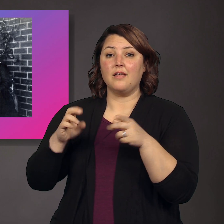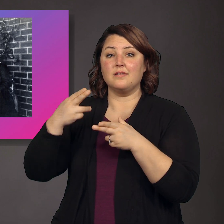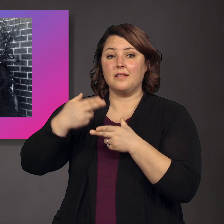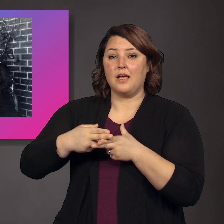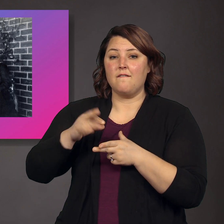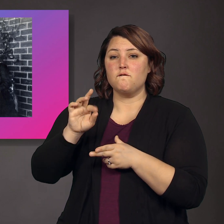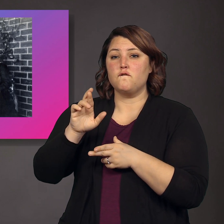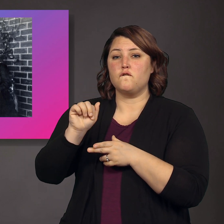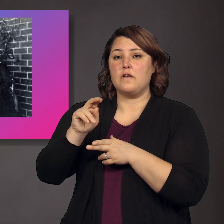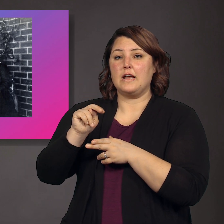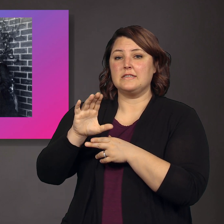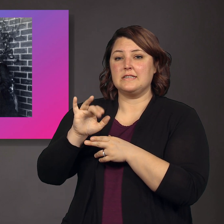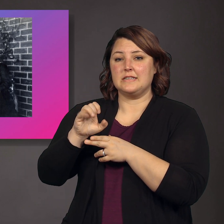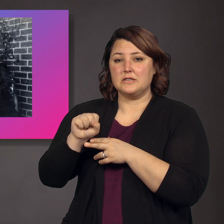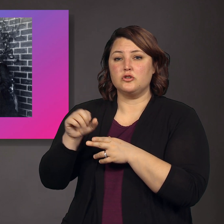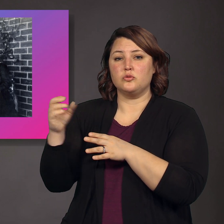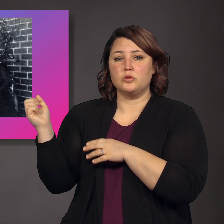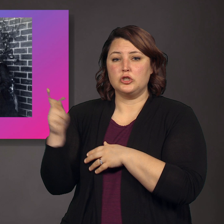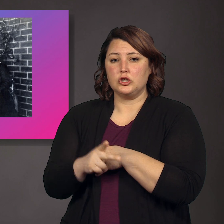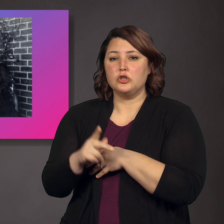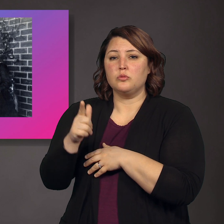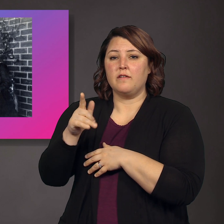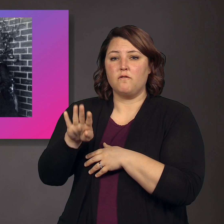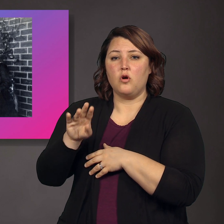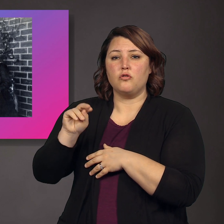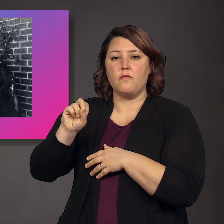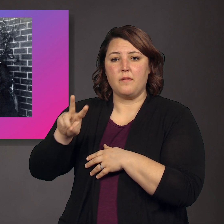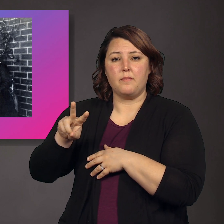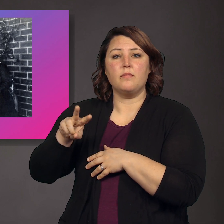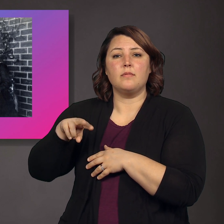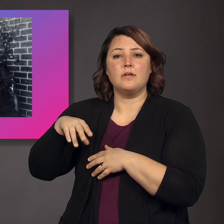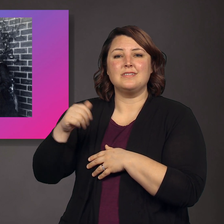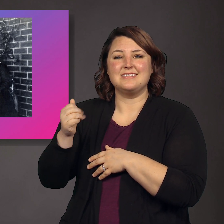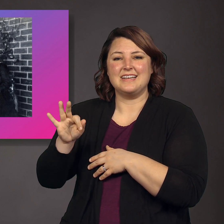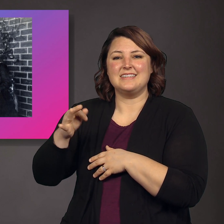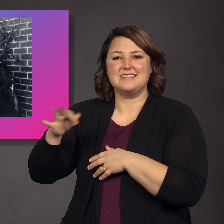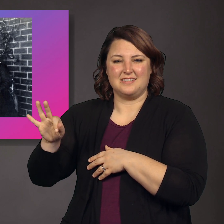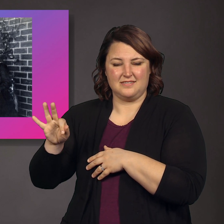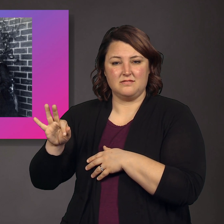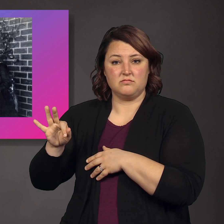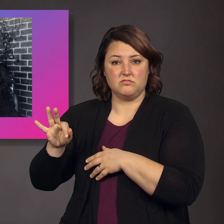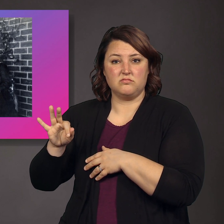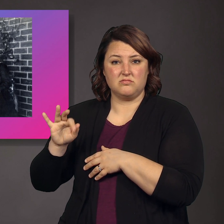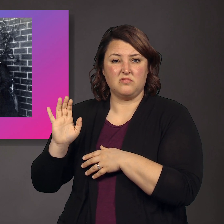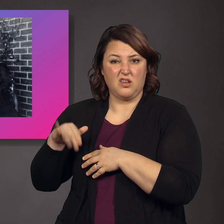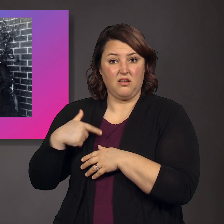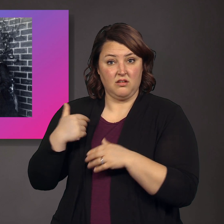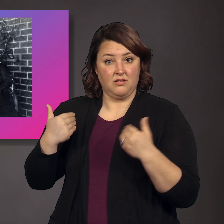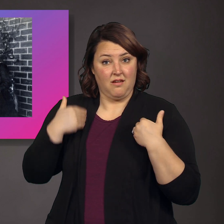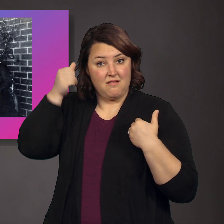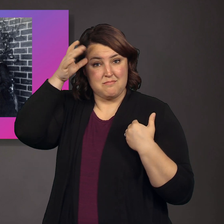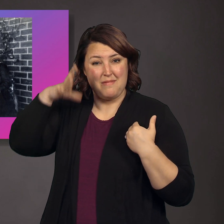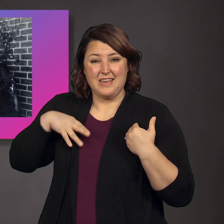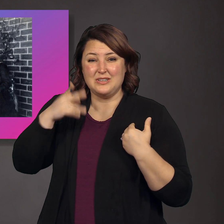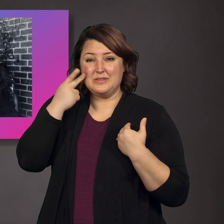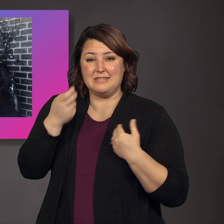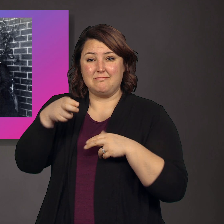returned 24 November 1919. The young man that you see sitting in military uniform